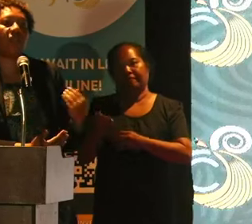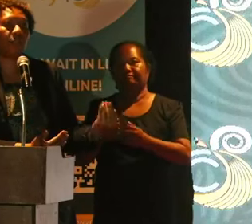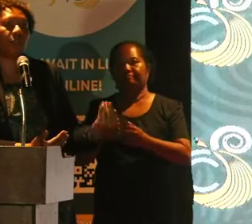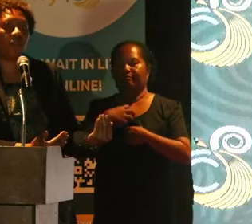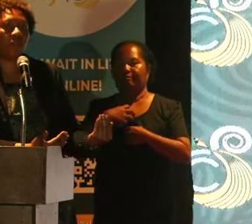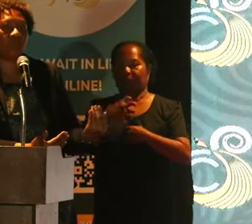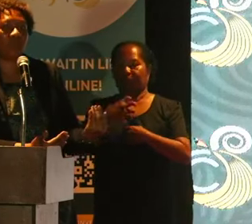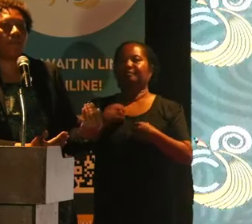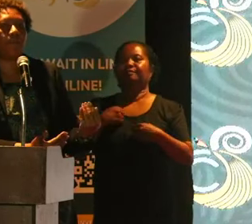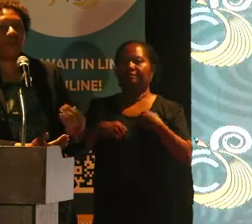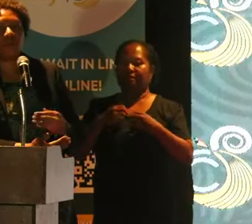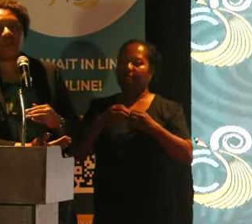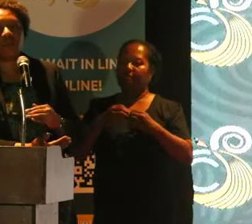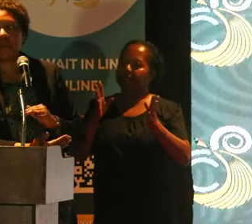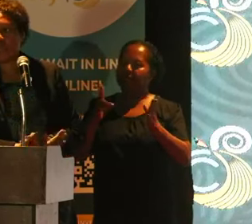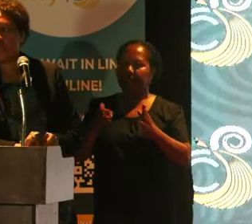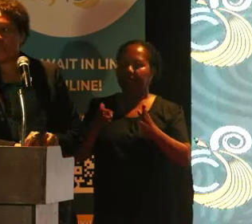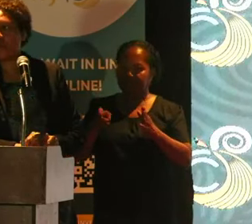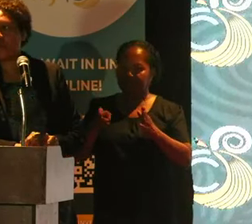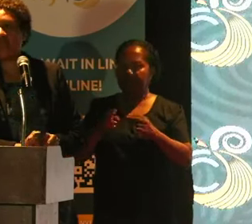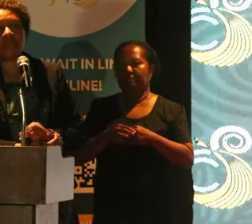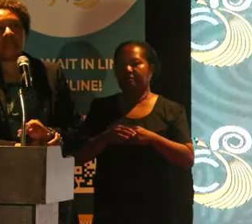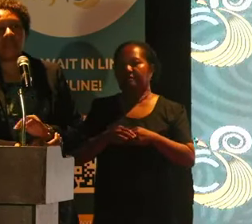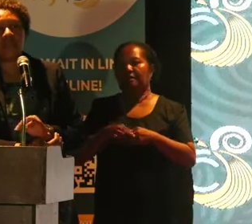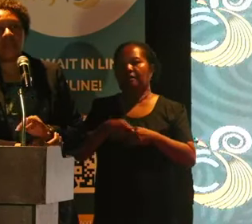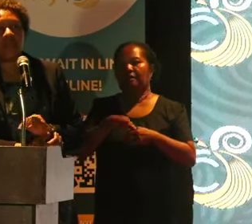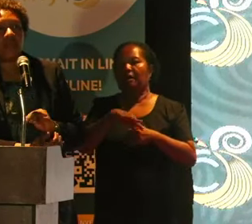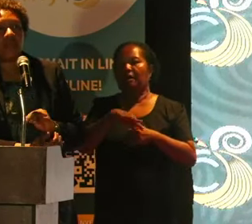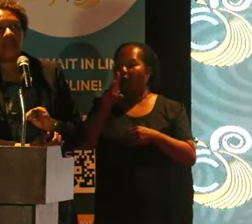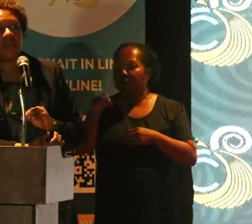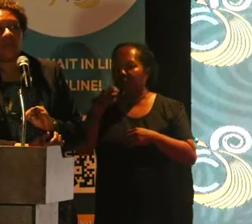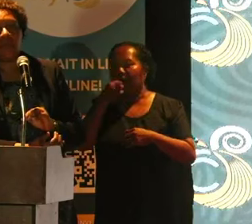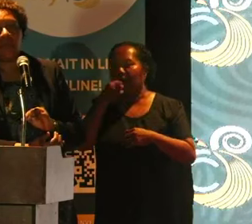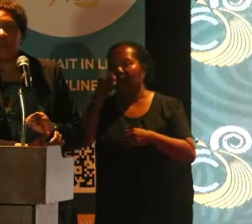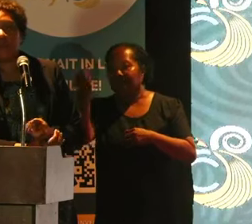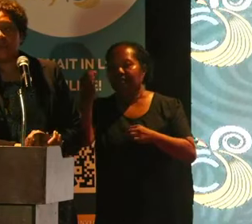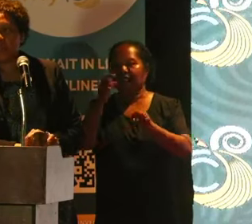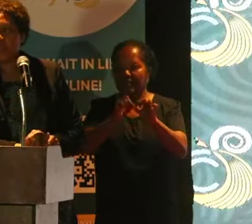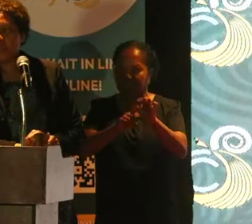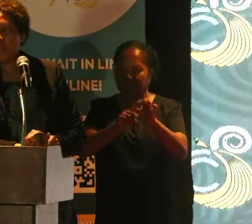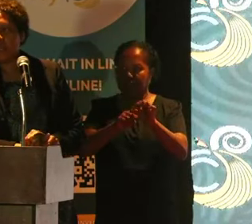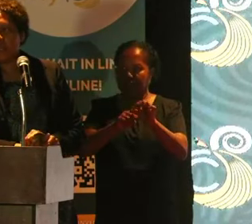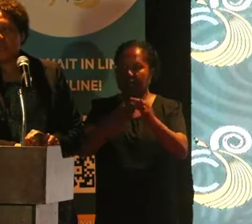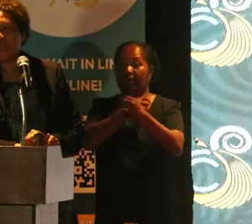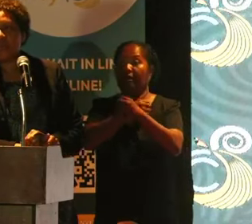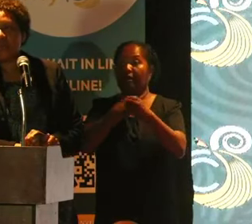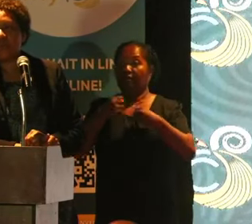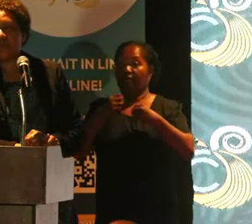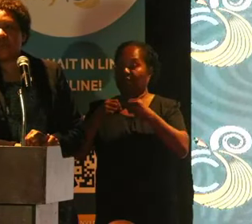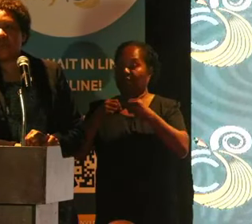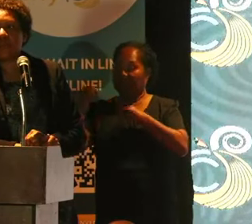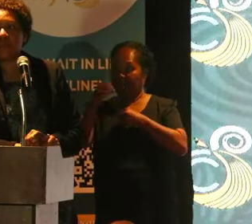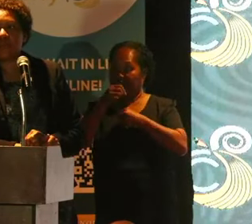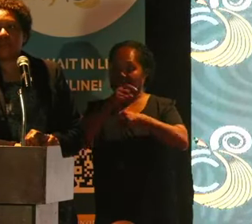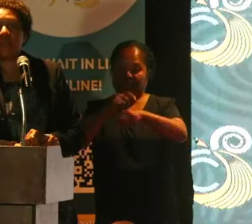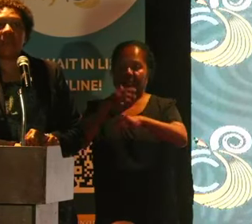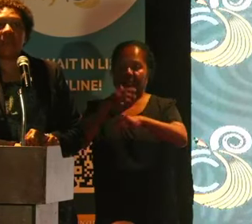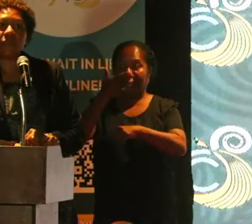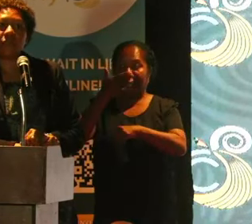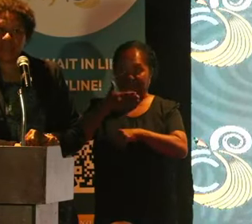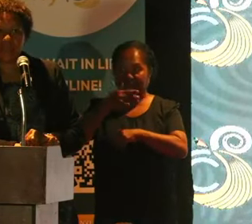to start all over again. So always ask questions. Our Office hours are 9 to 12 and 1 to